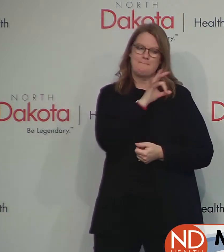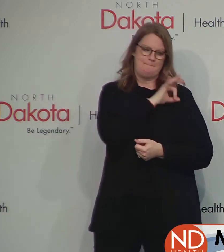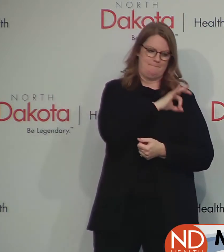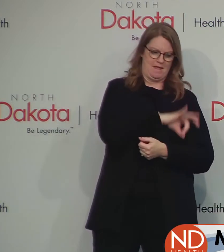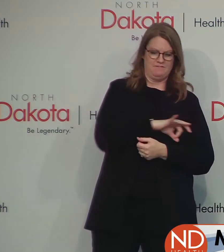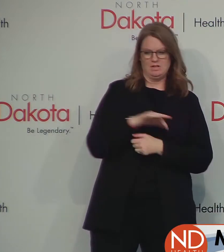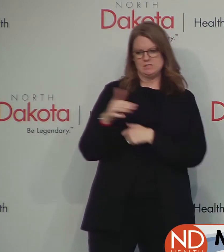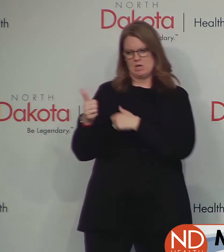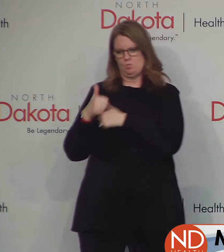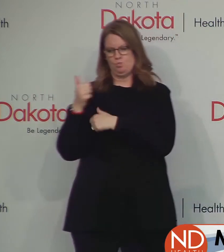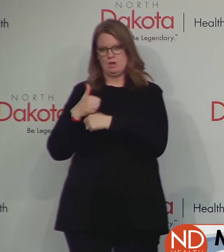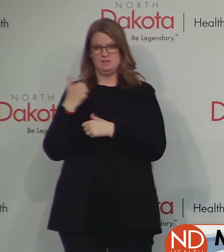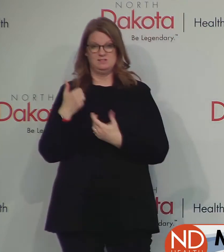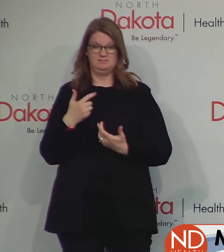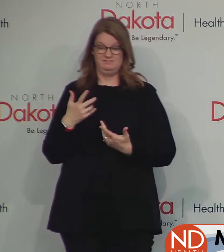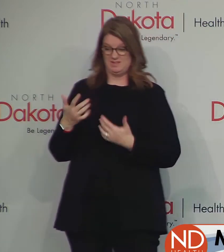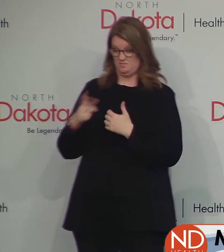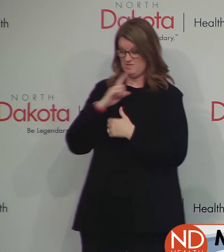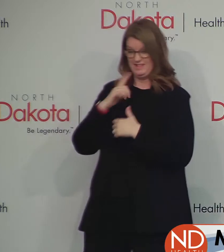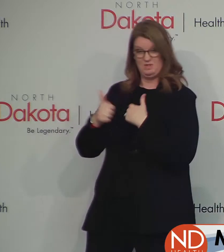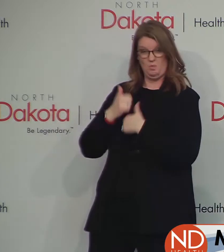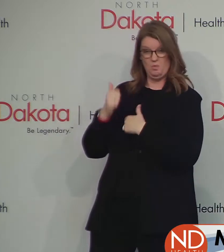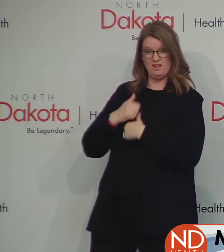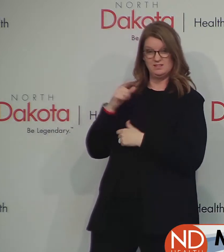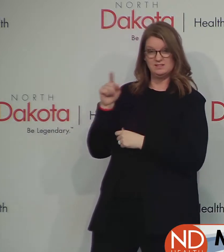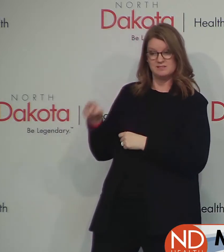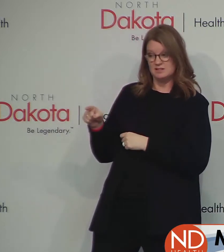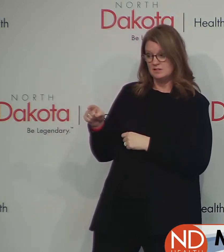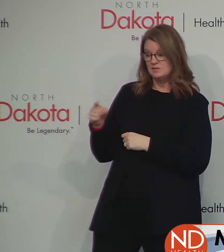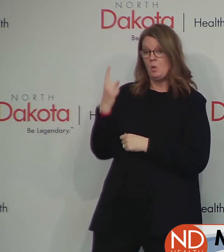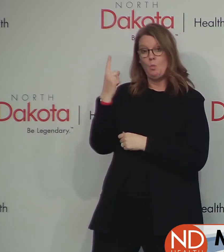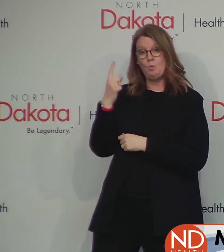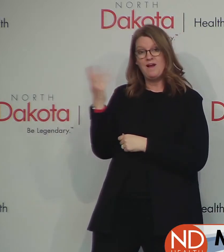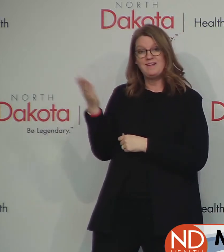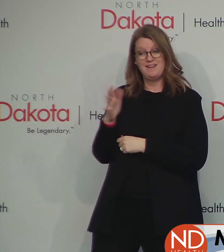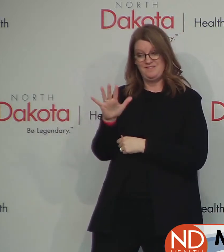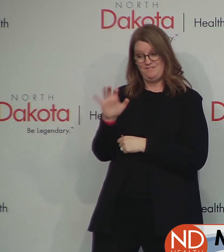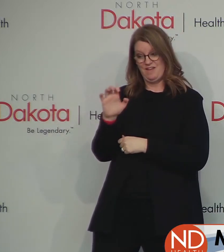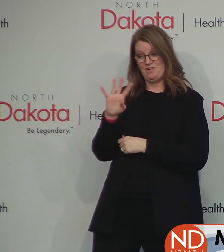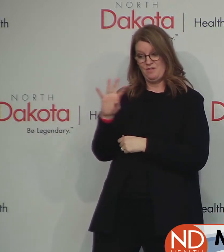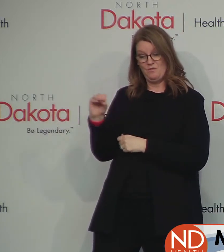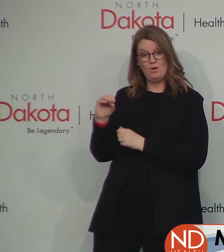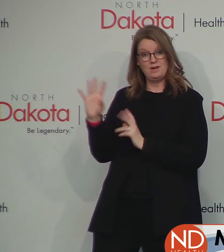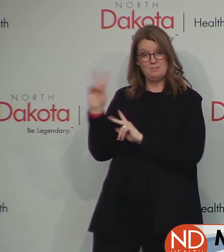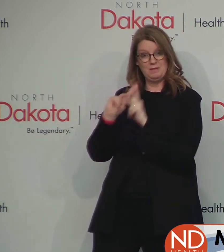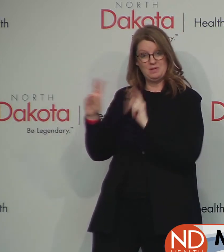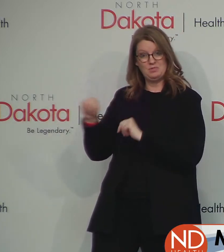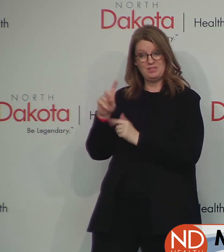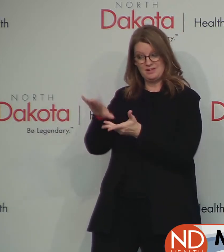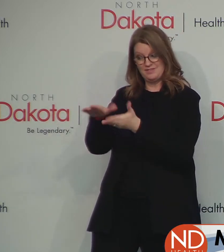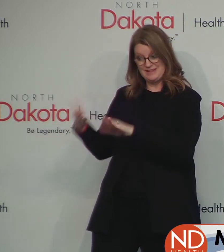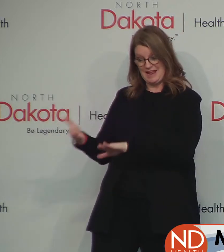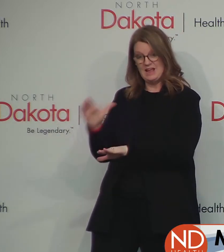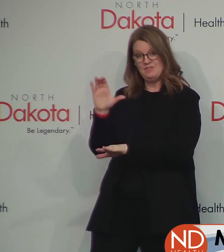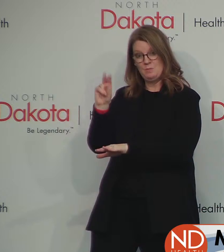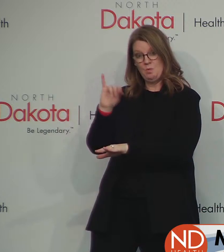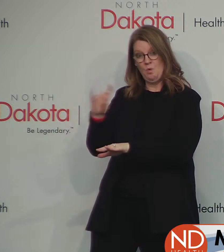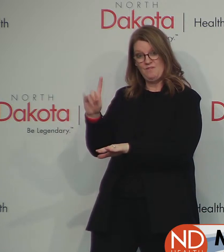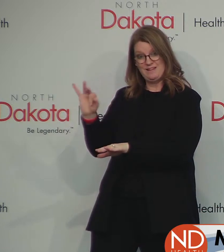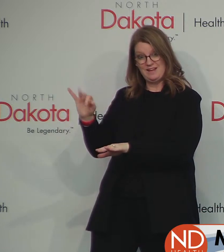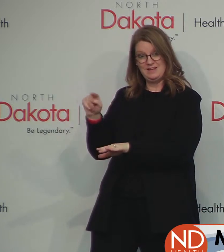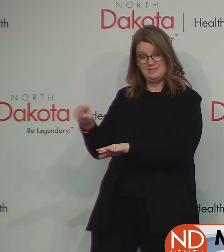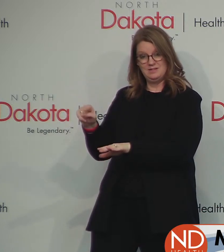risks. And so the risks of disease as it currently stands, 1 in 540 North Dakotans have died from